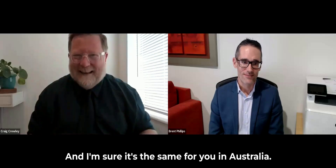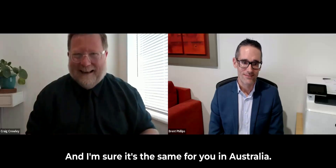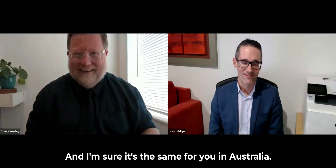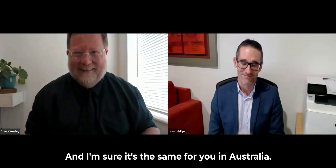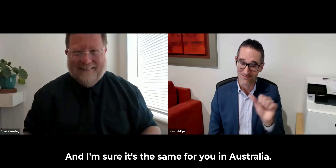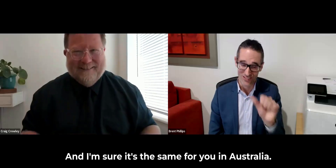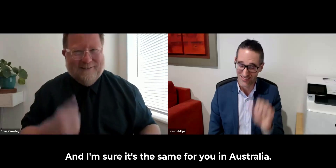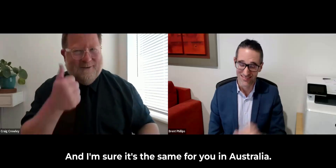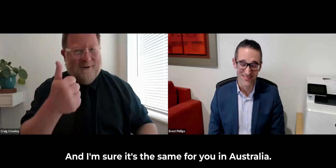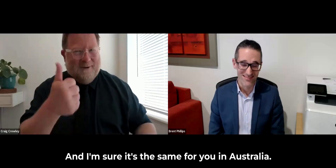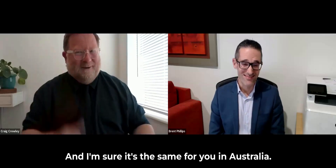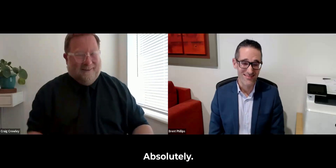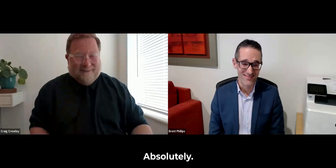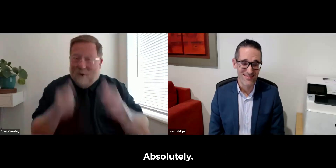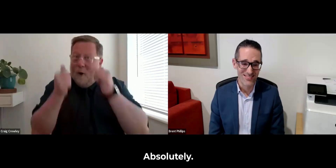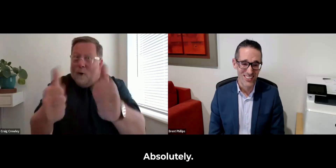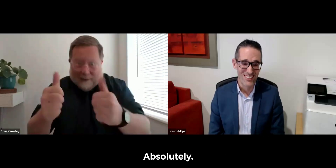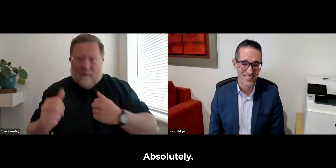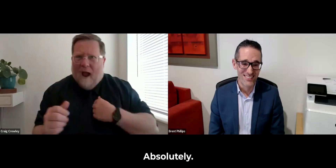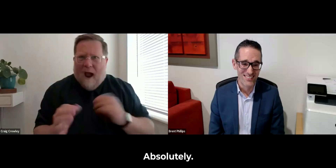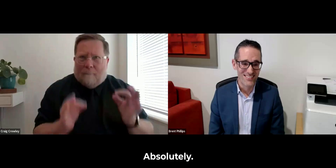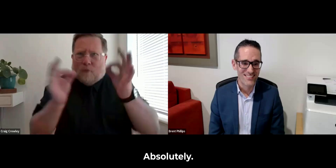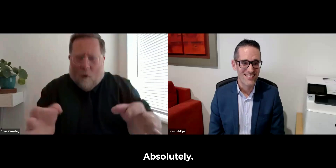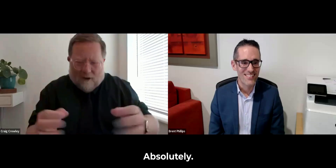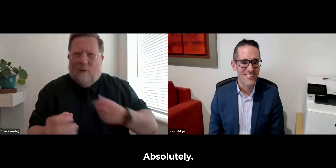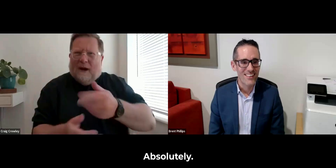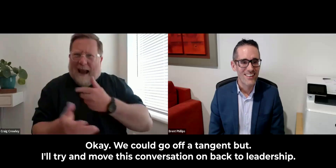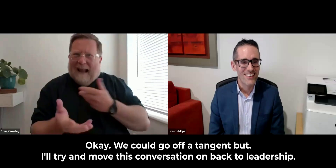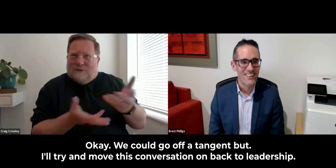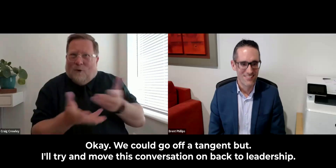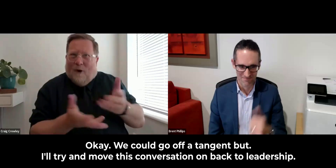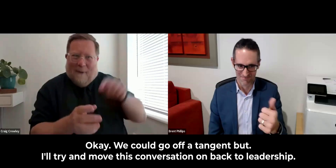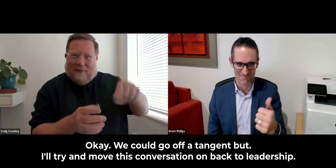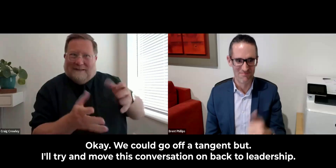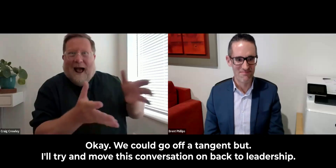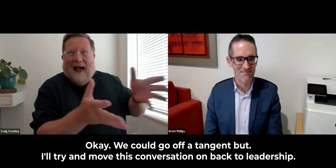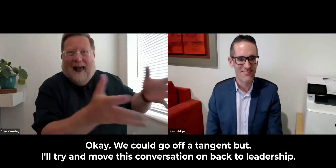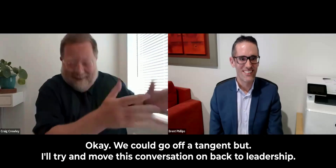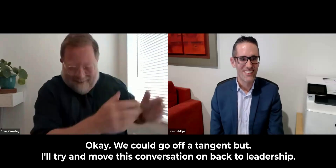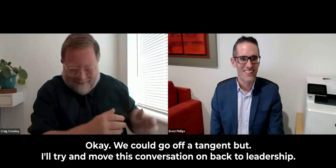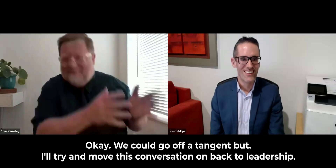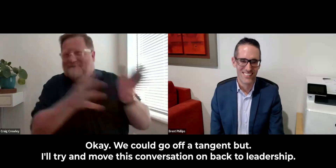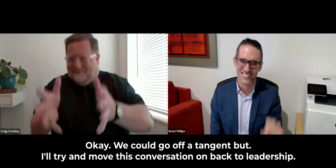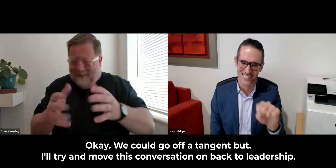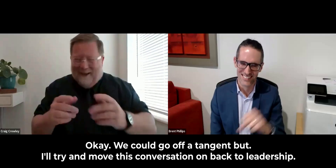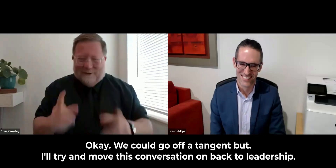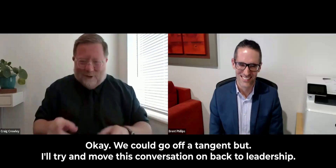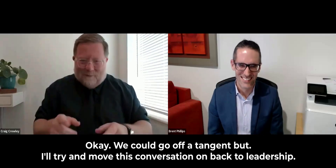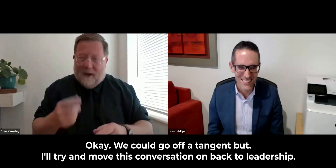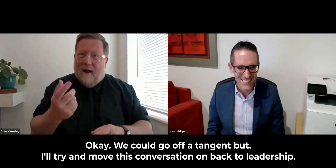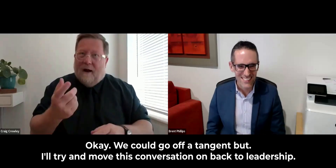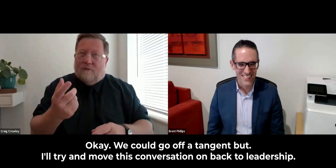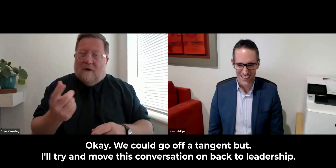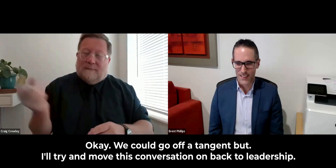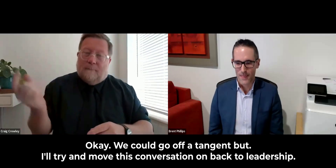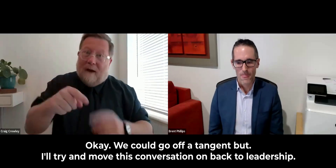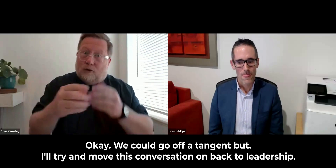you in Australia. Absolutely. Okay. We could go off at a tangent, but I'll try and move